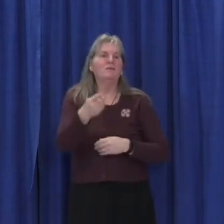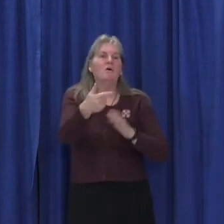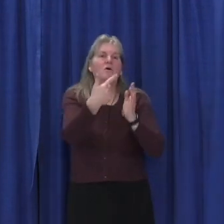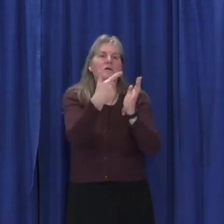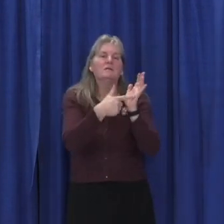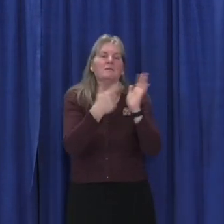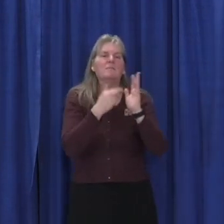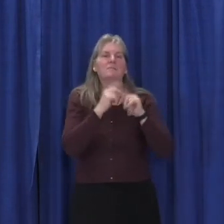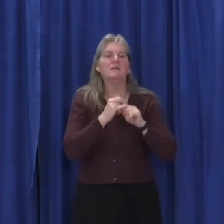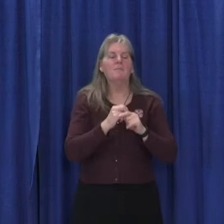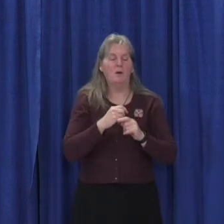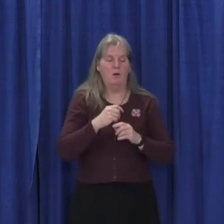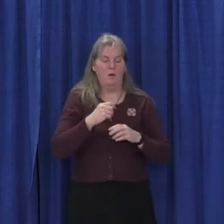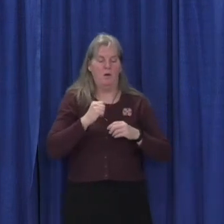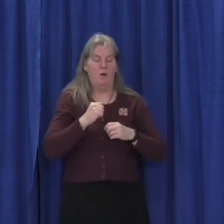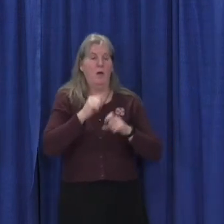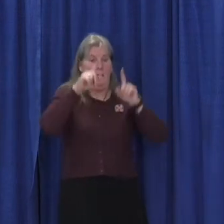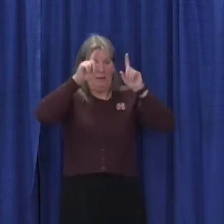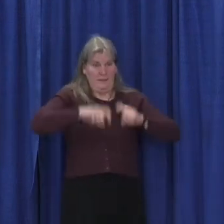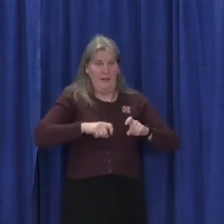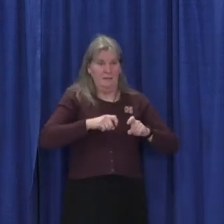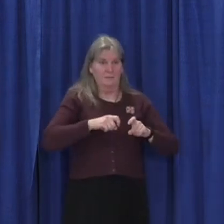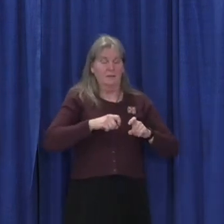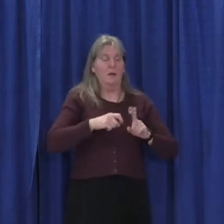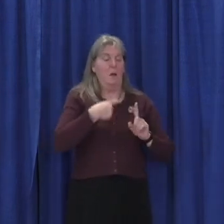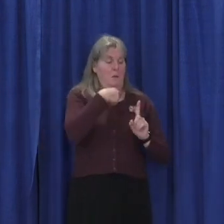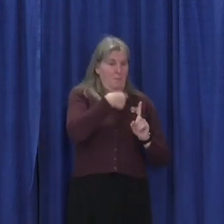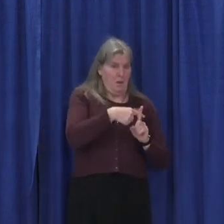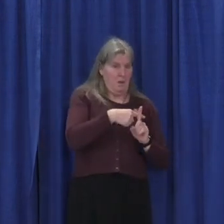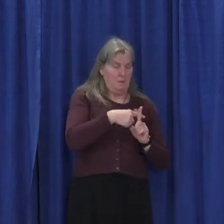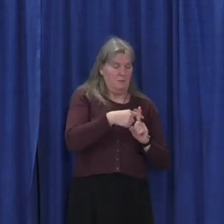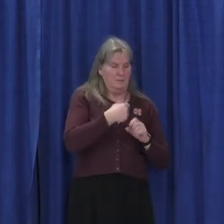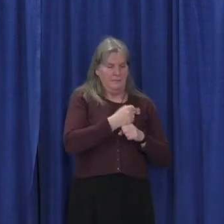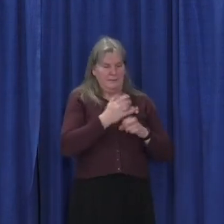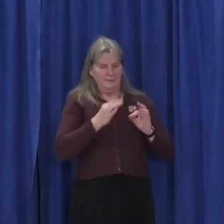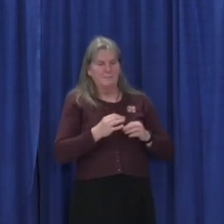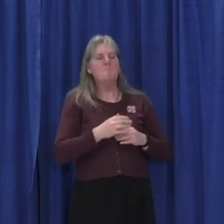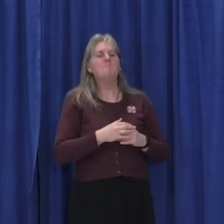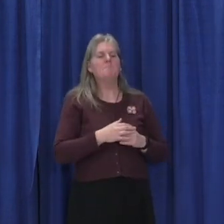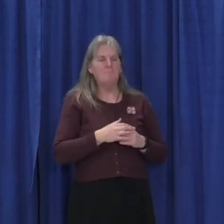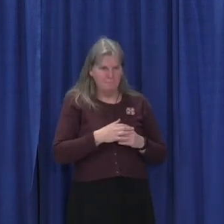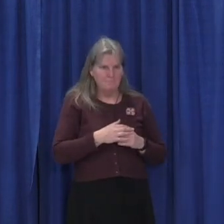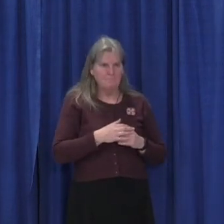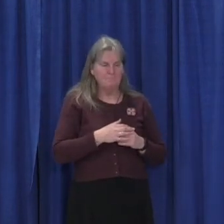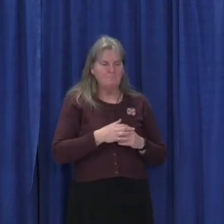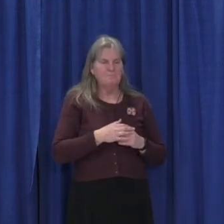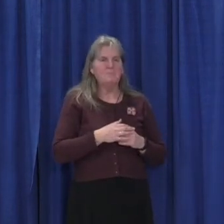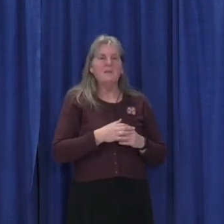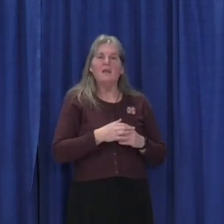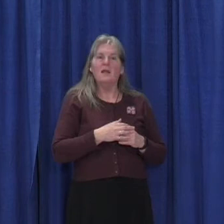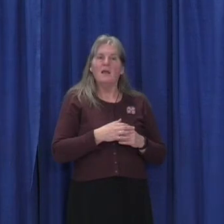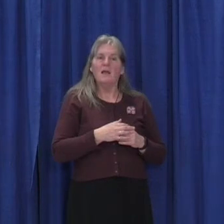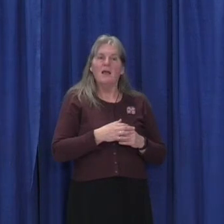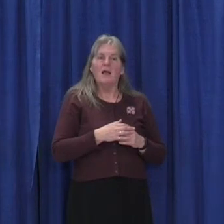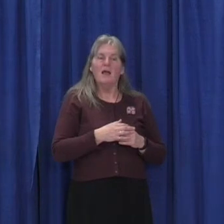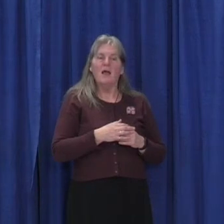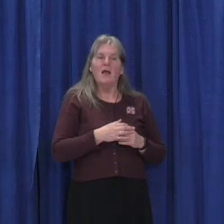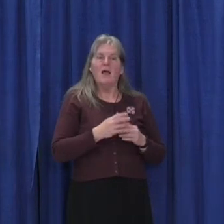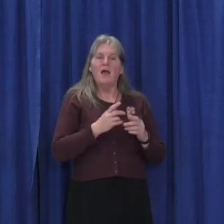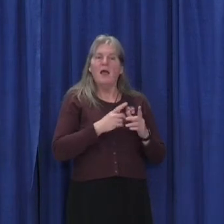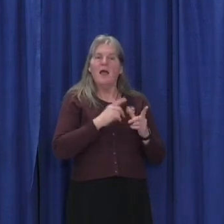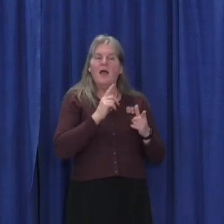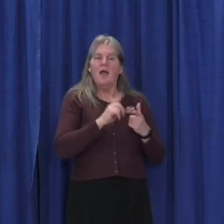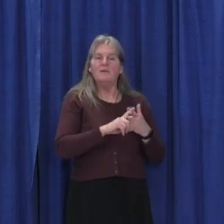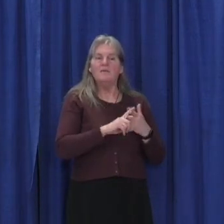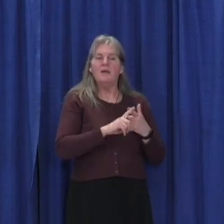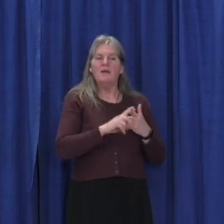positive, they make their decisions. They're not always the decisions we would advise. But even more concerning